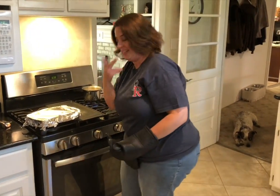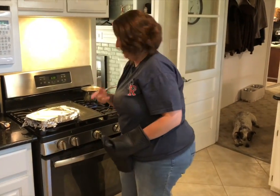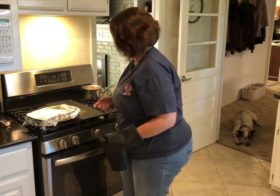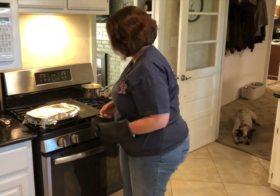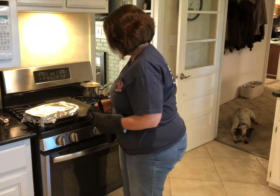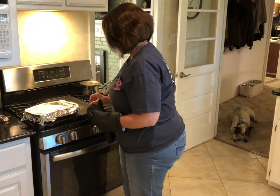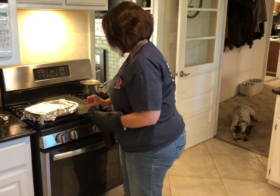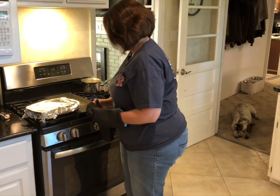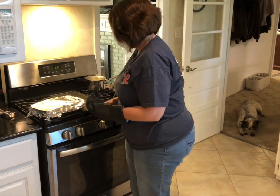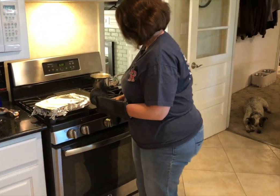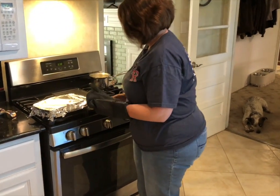Come see.